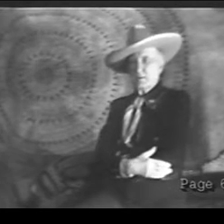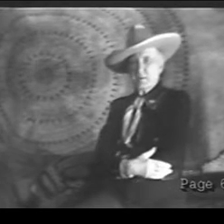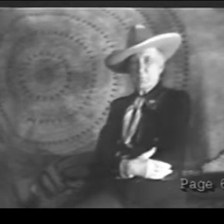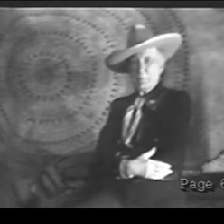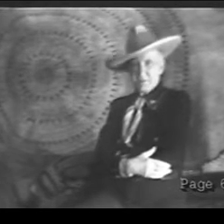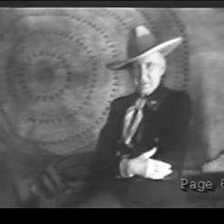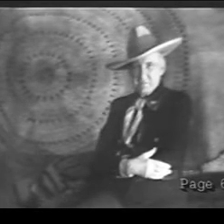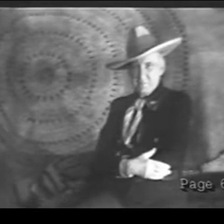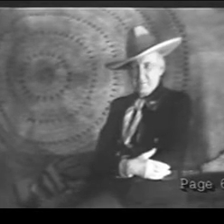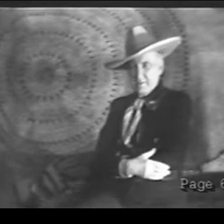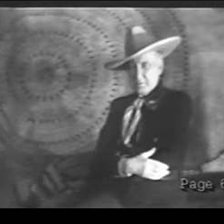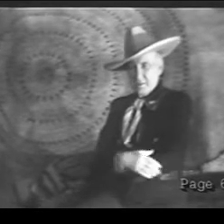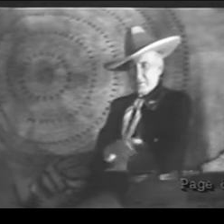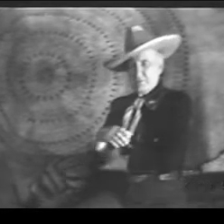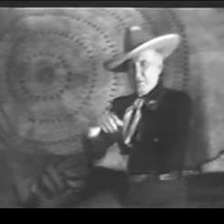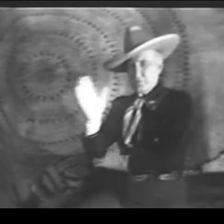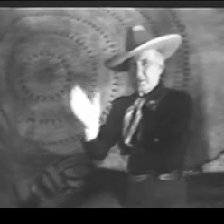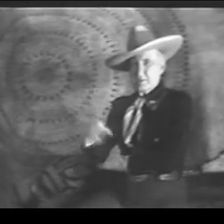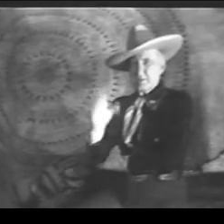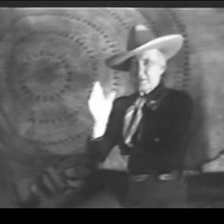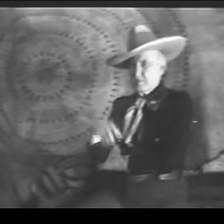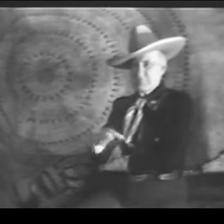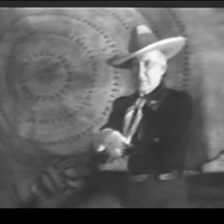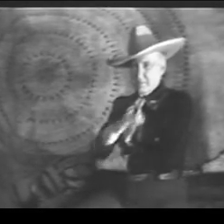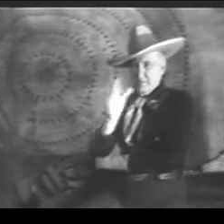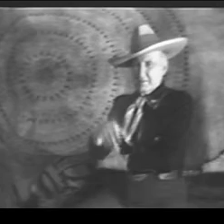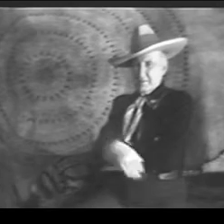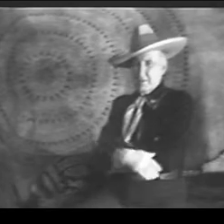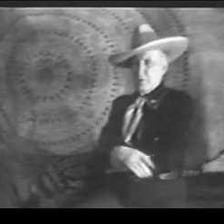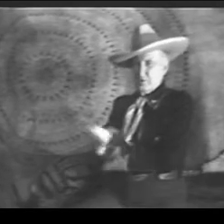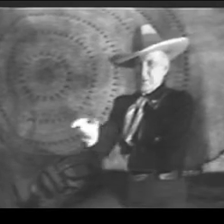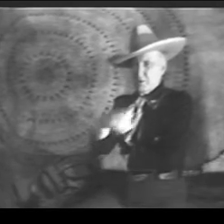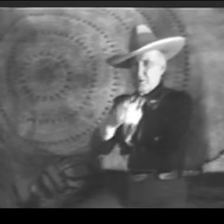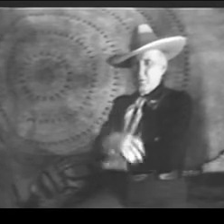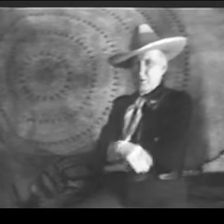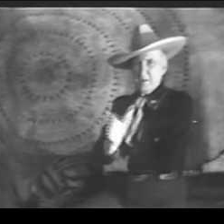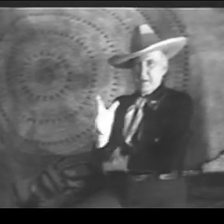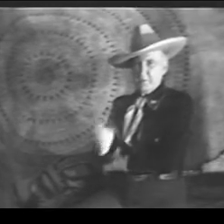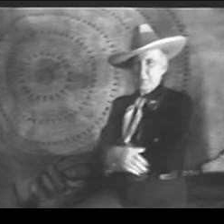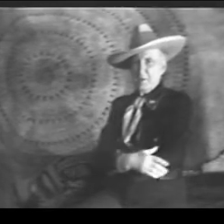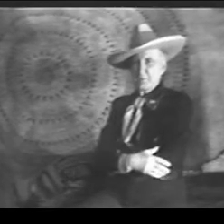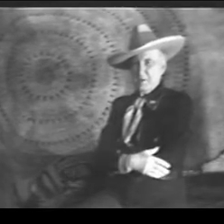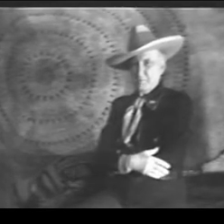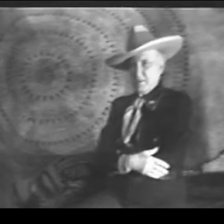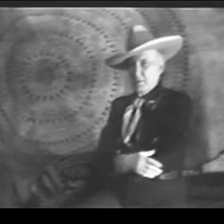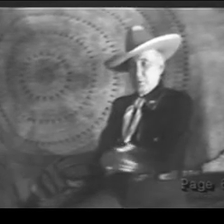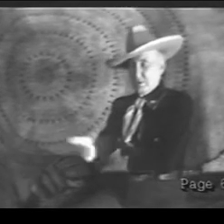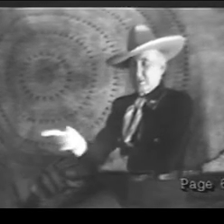a lot of publicity. Well, I said, fine, you take the Indians and they'll go get somebody to go with them. I don't want to bother with that. Well, he said the